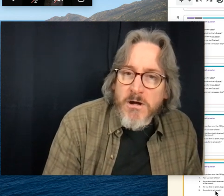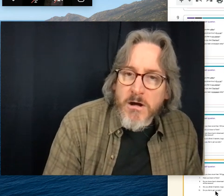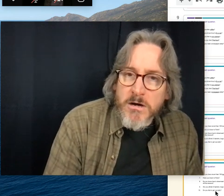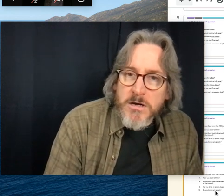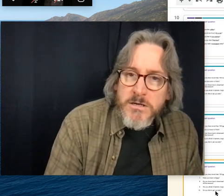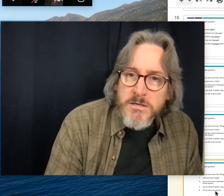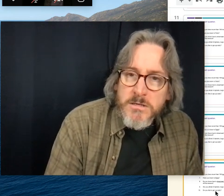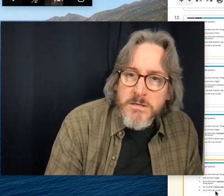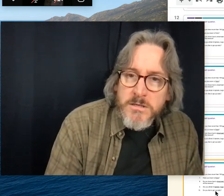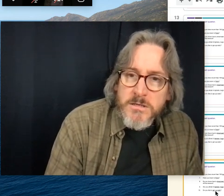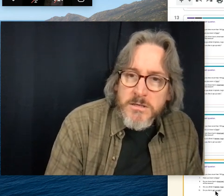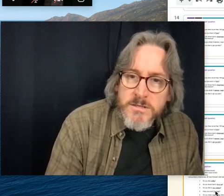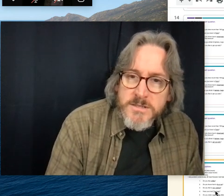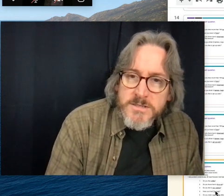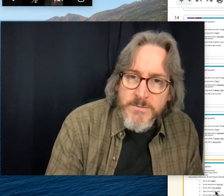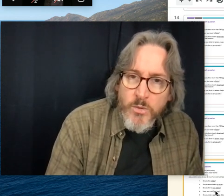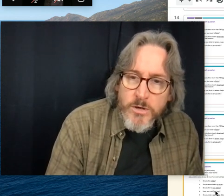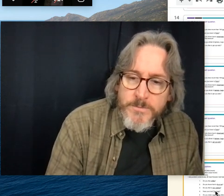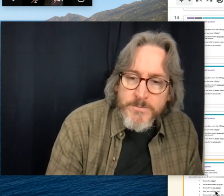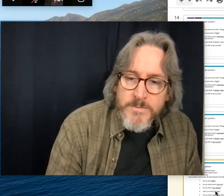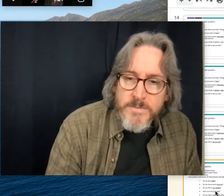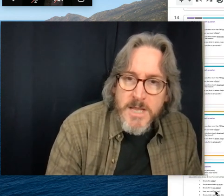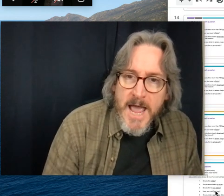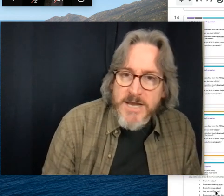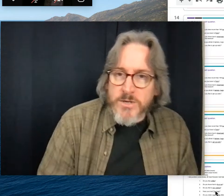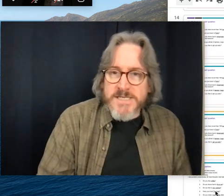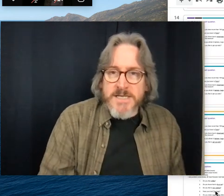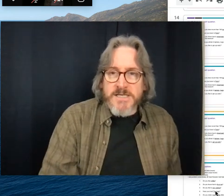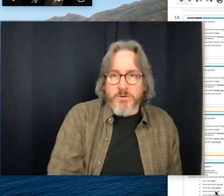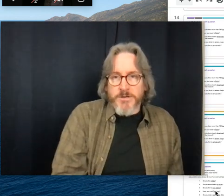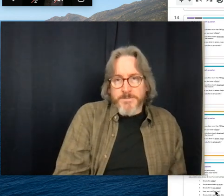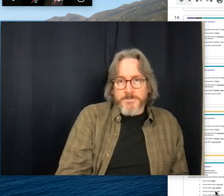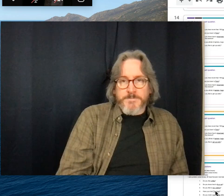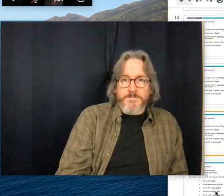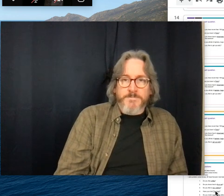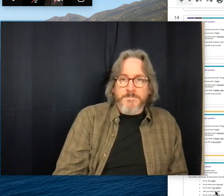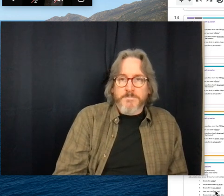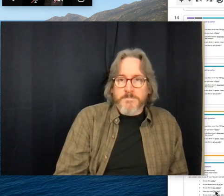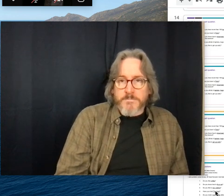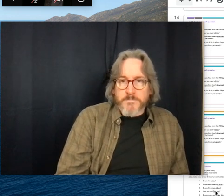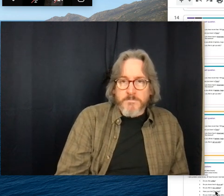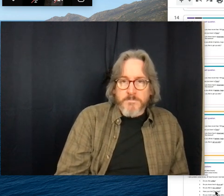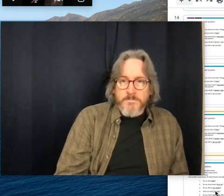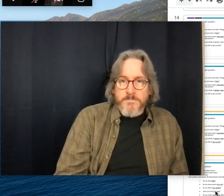So there are 10 more. And notice in this one,